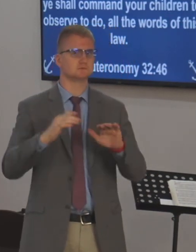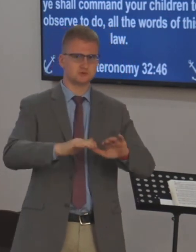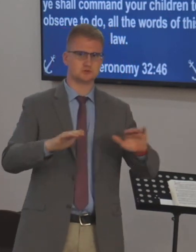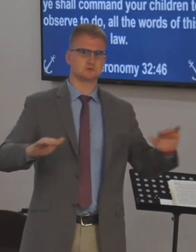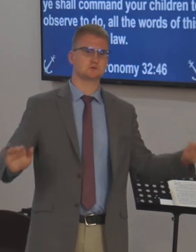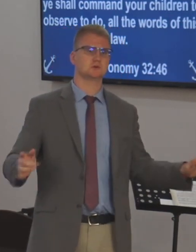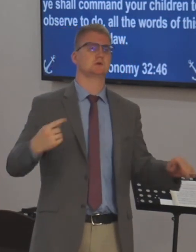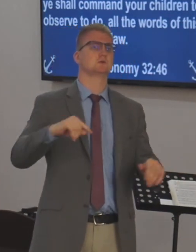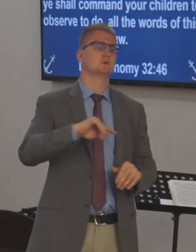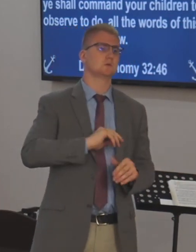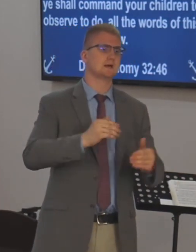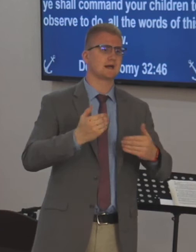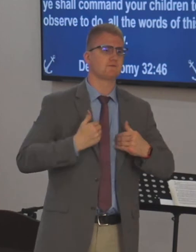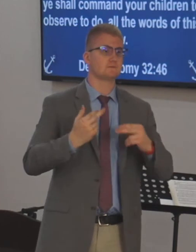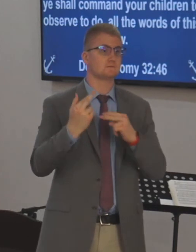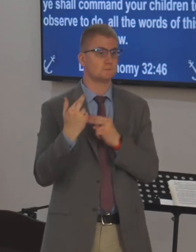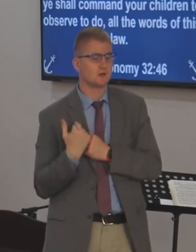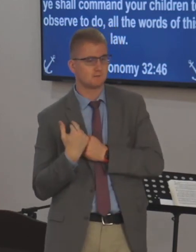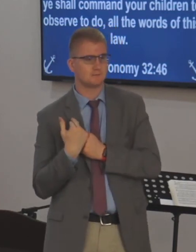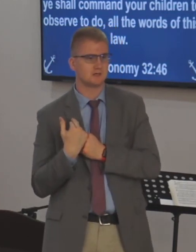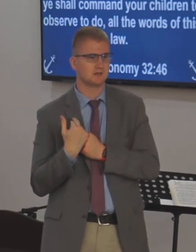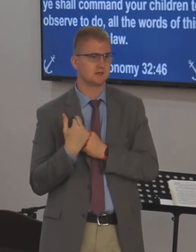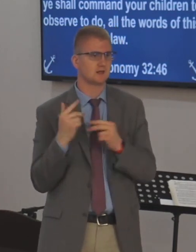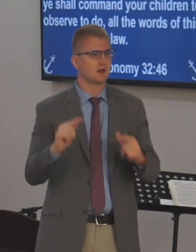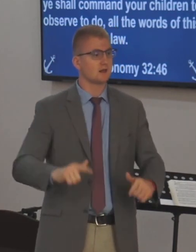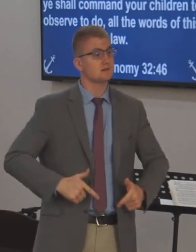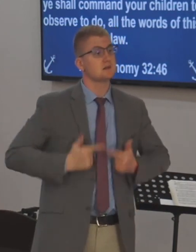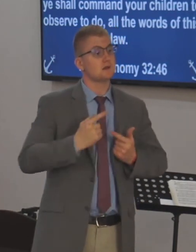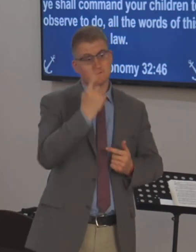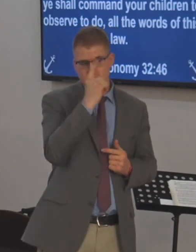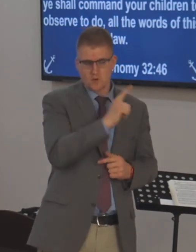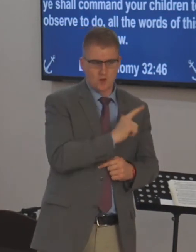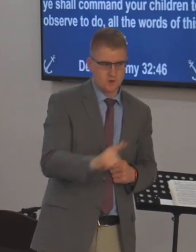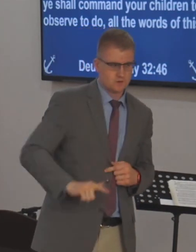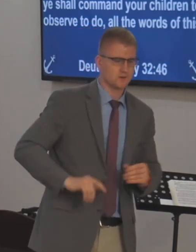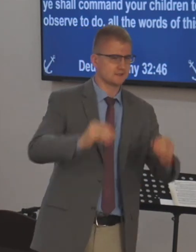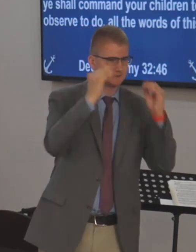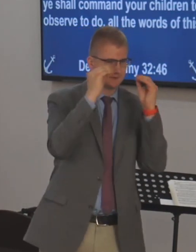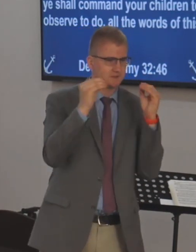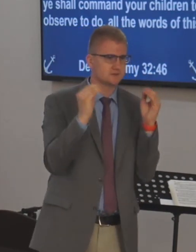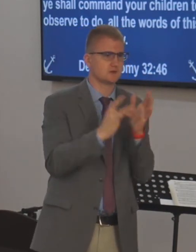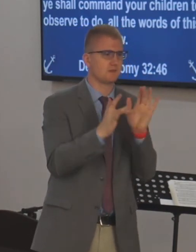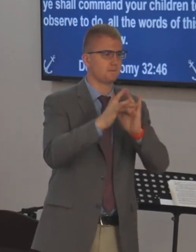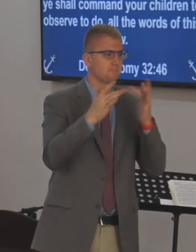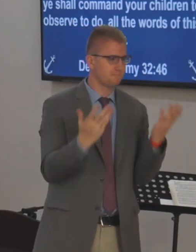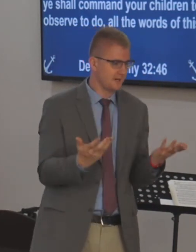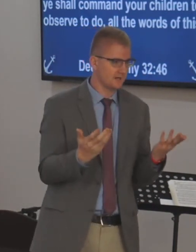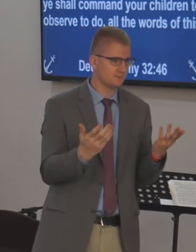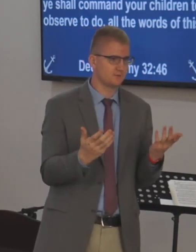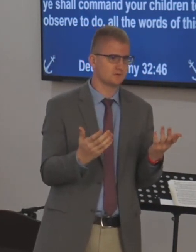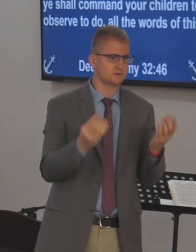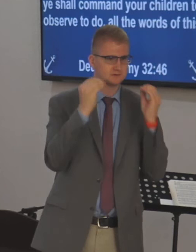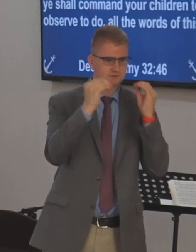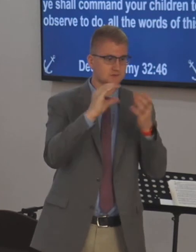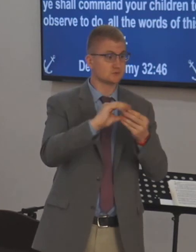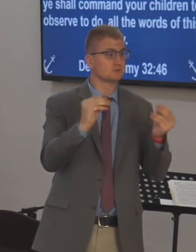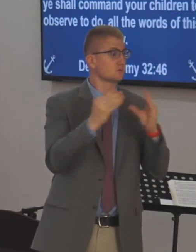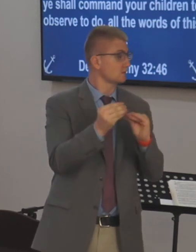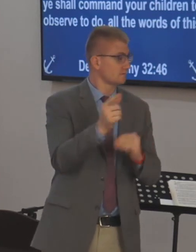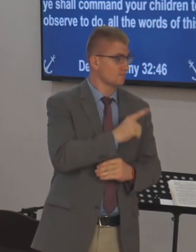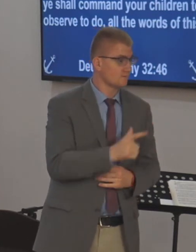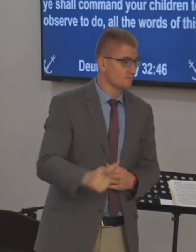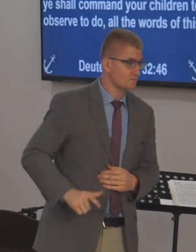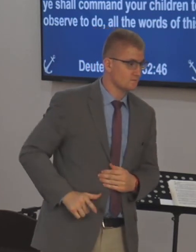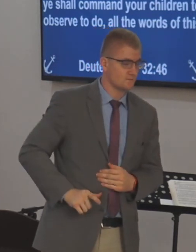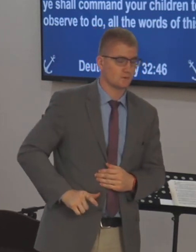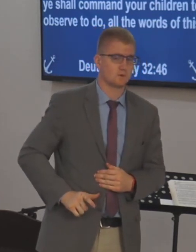have a responsibility to live for the Lord, to teach the Bible, to teach these stories to the Lord, help them to see how much